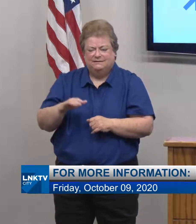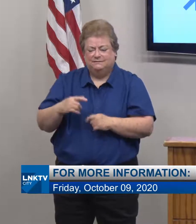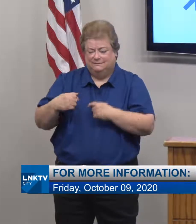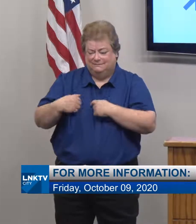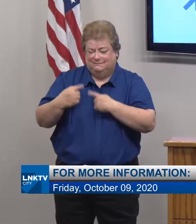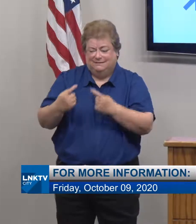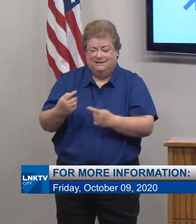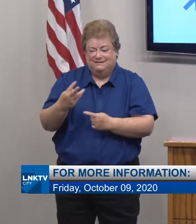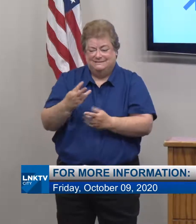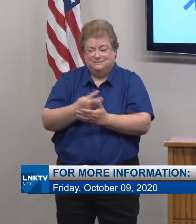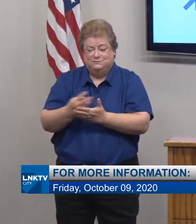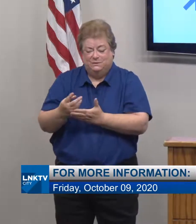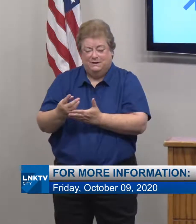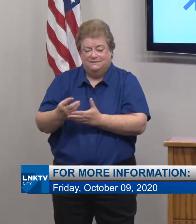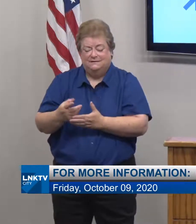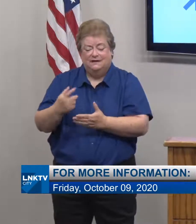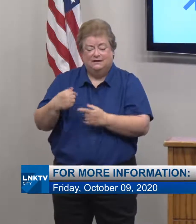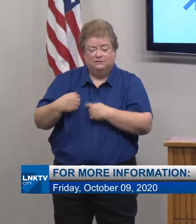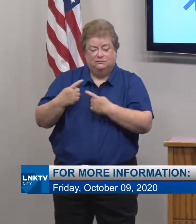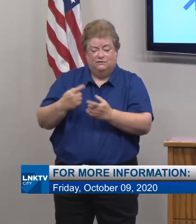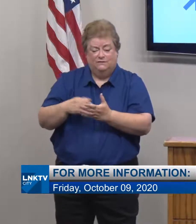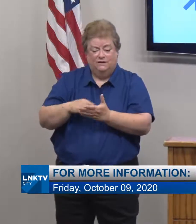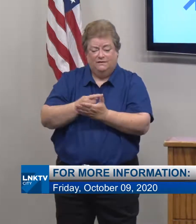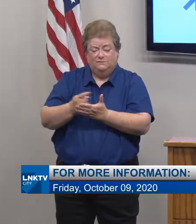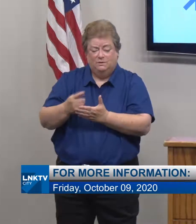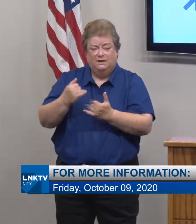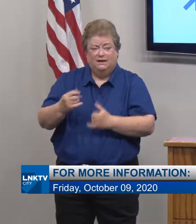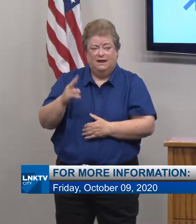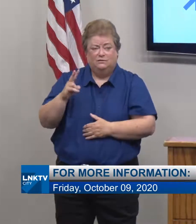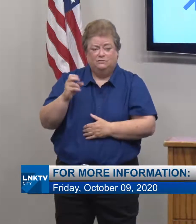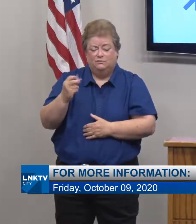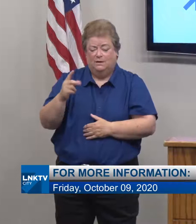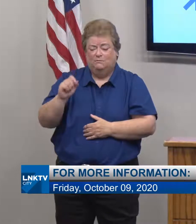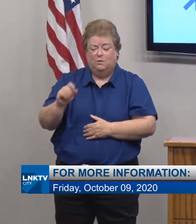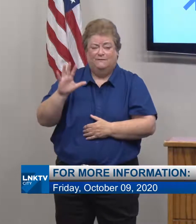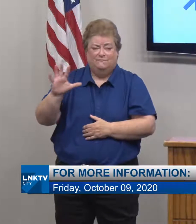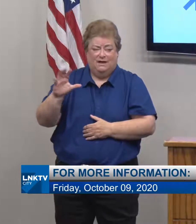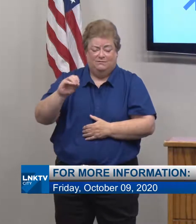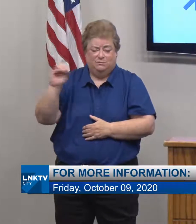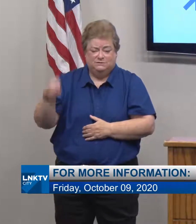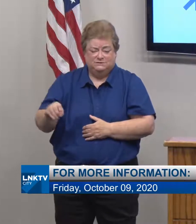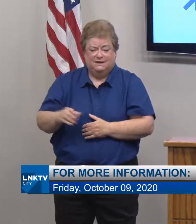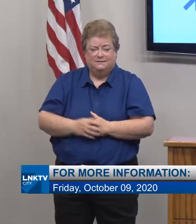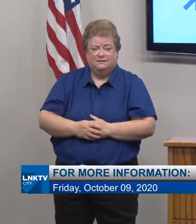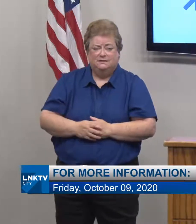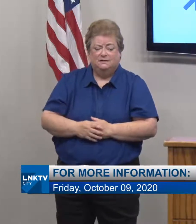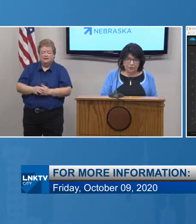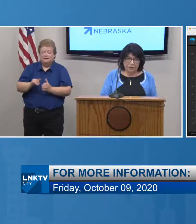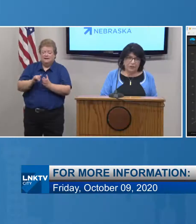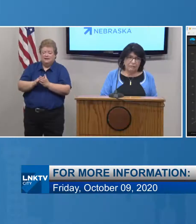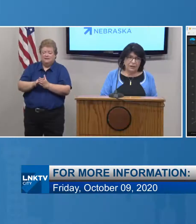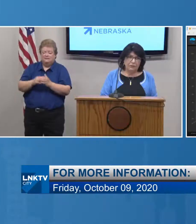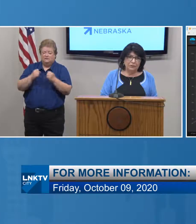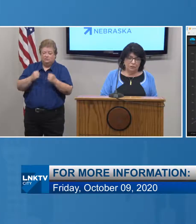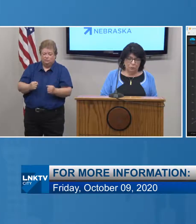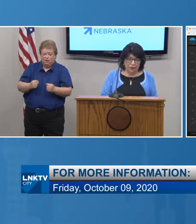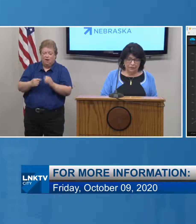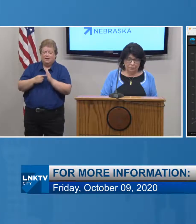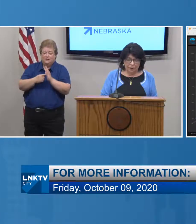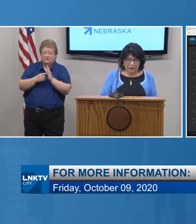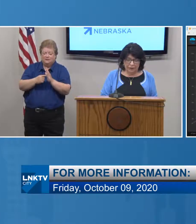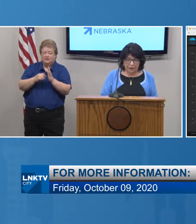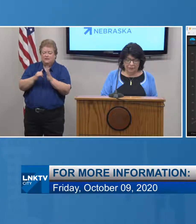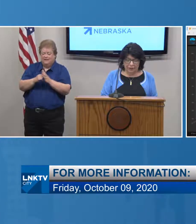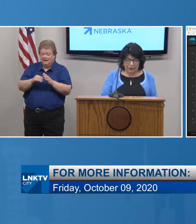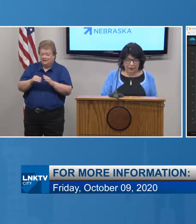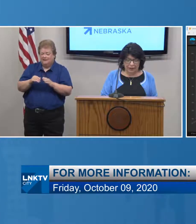weeks. So far this week, it is 12.5%. This is a strong indicator that the virus is